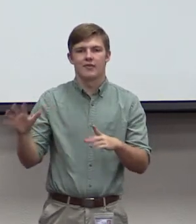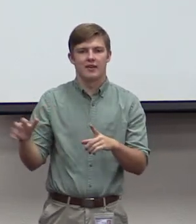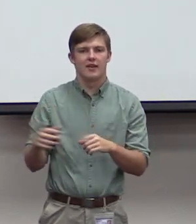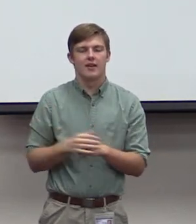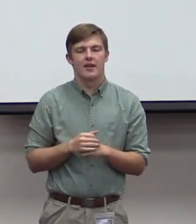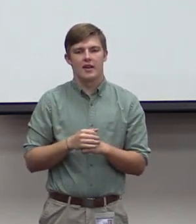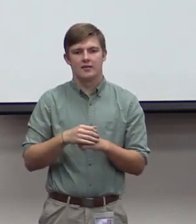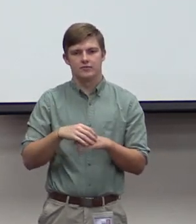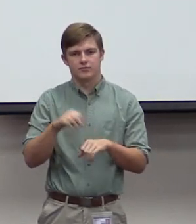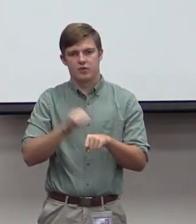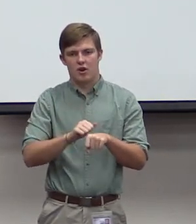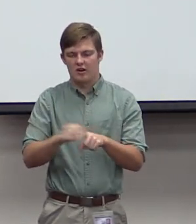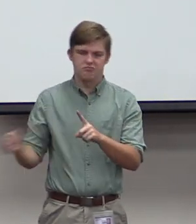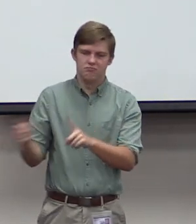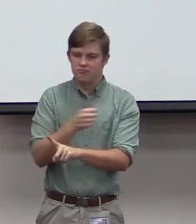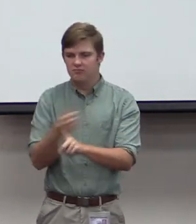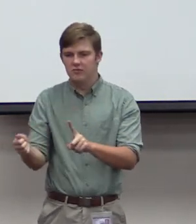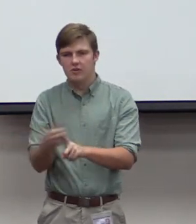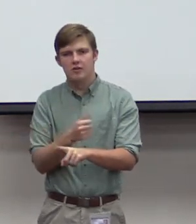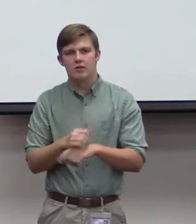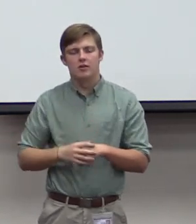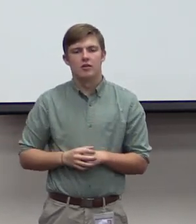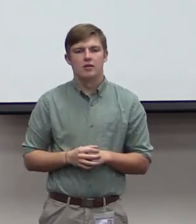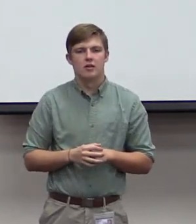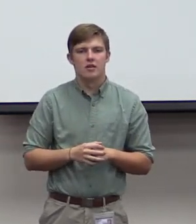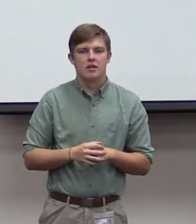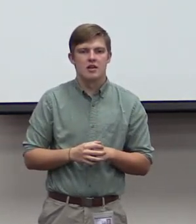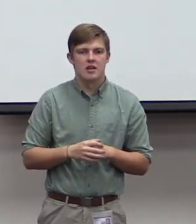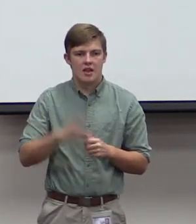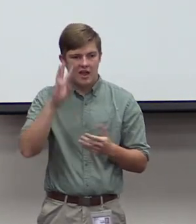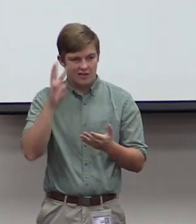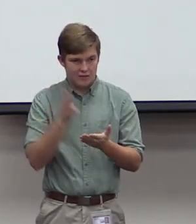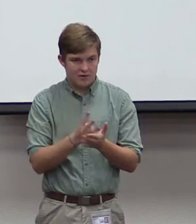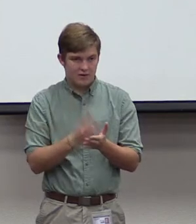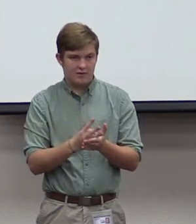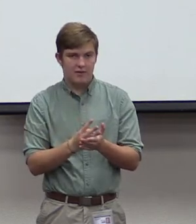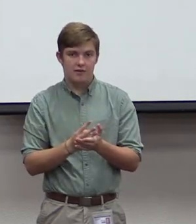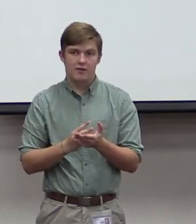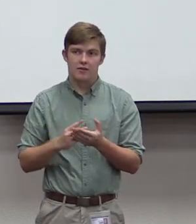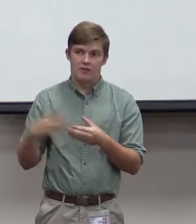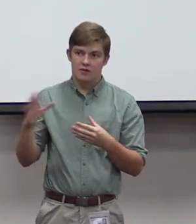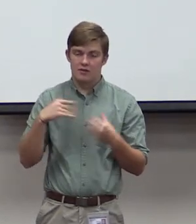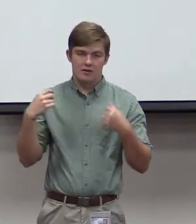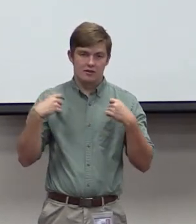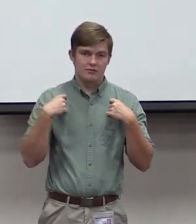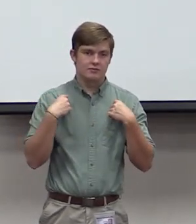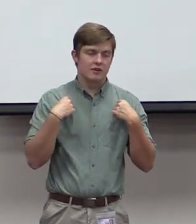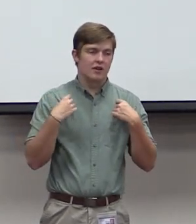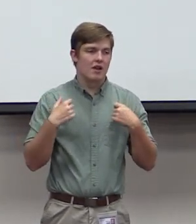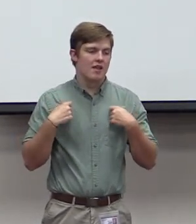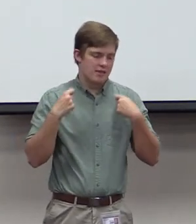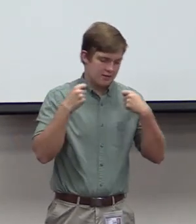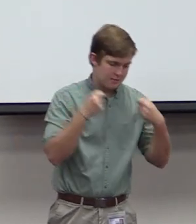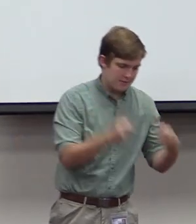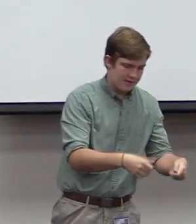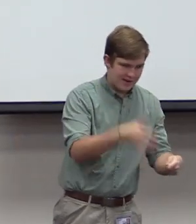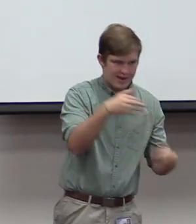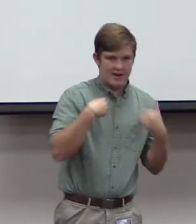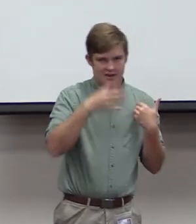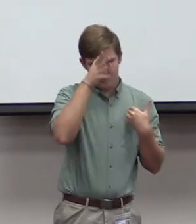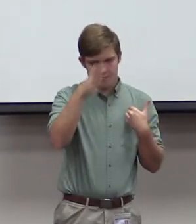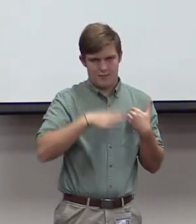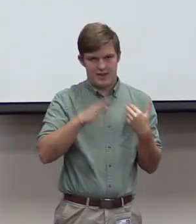him. And the witnesses laid down their garments at the feet of a young man named Saul.